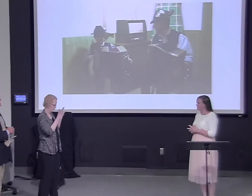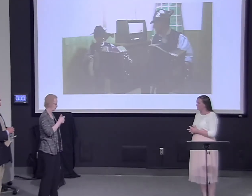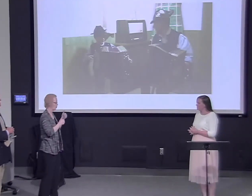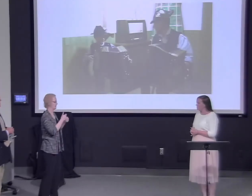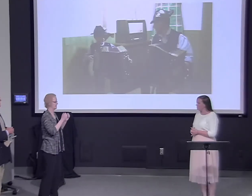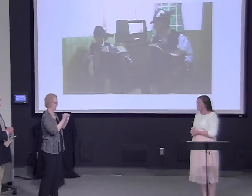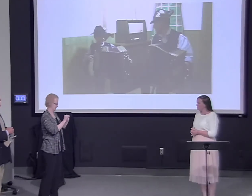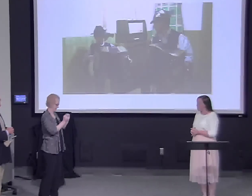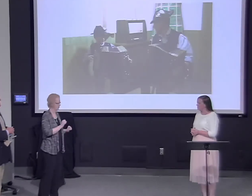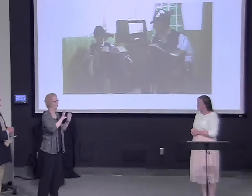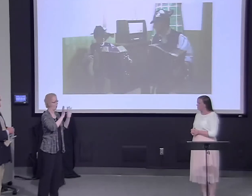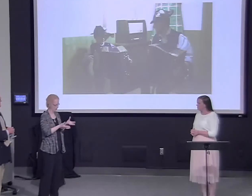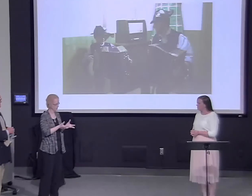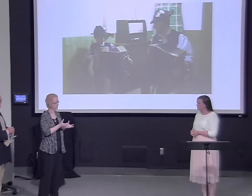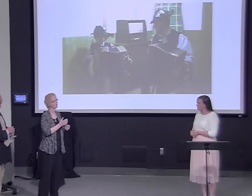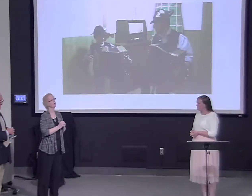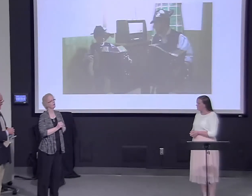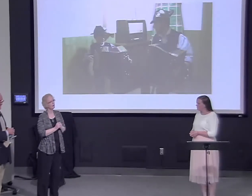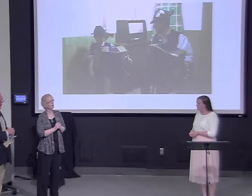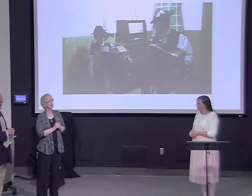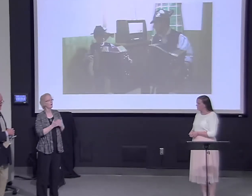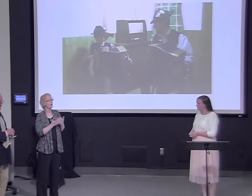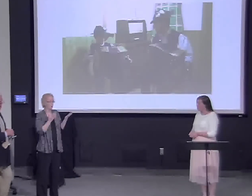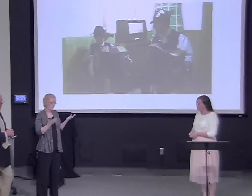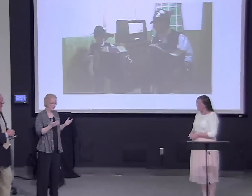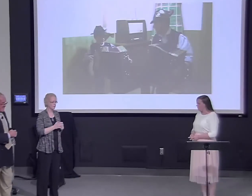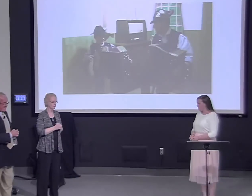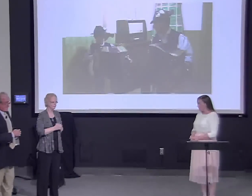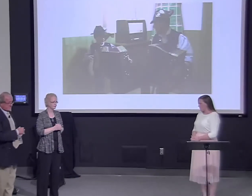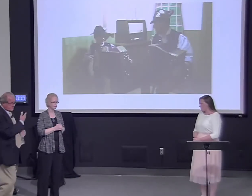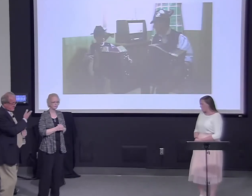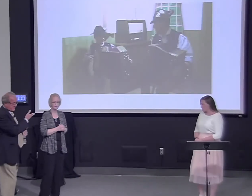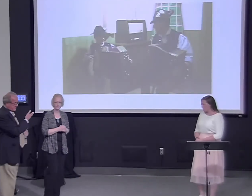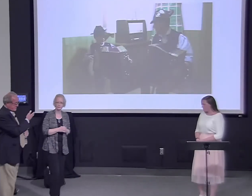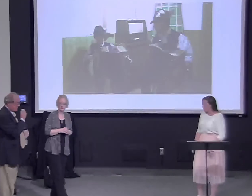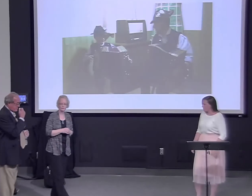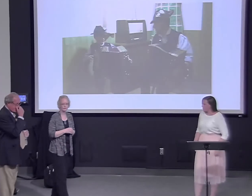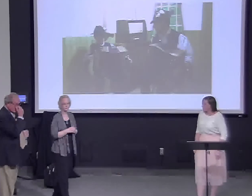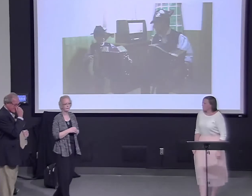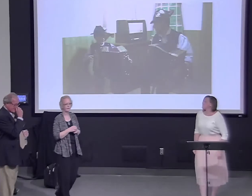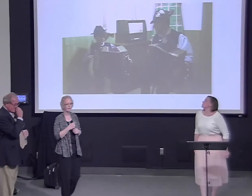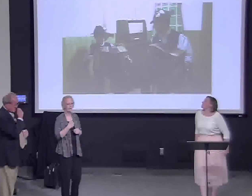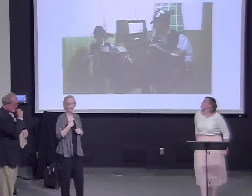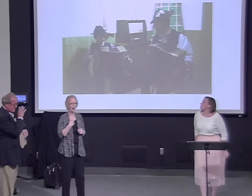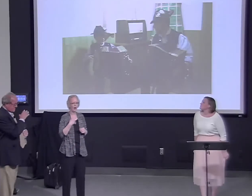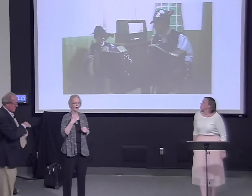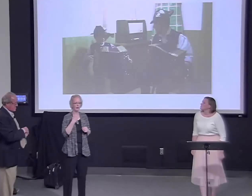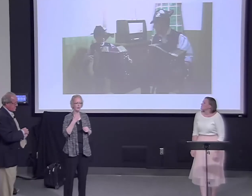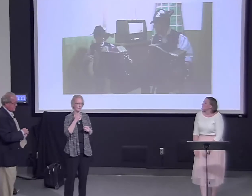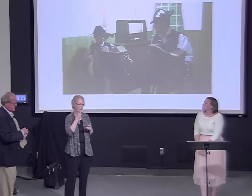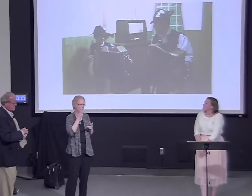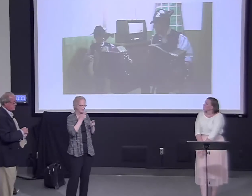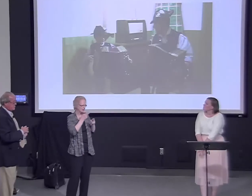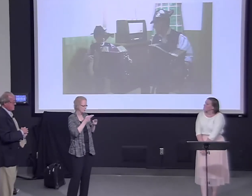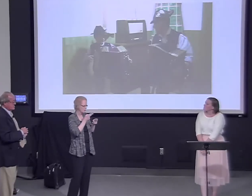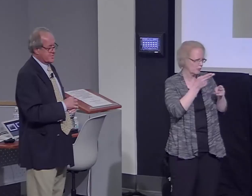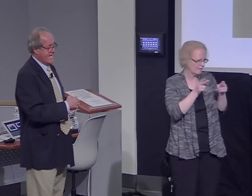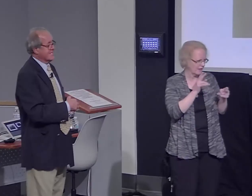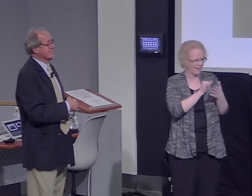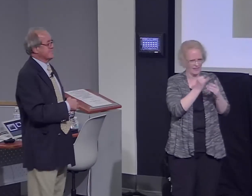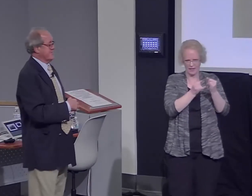processing systems as a whole. Well, I think I was sort of alluding to that towards the end of my talk. There are